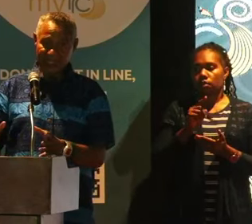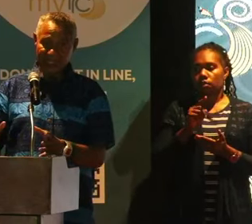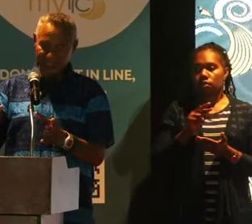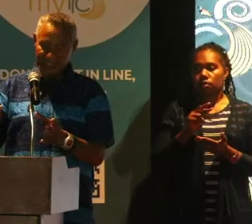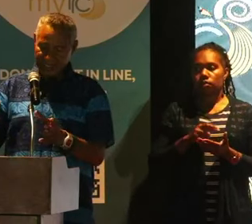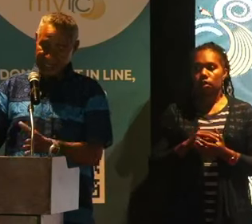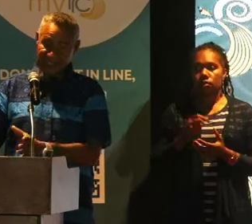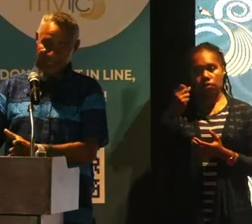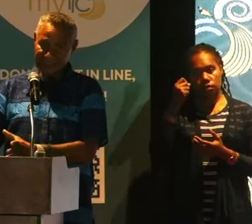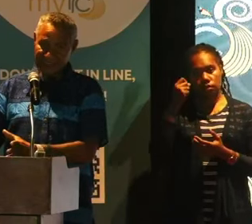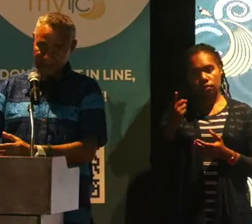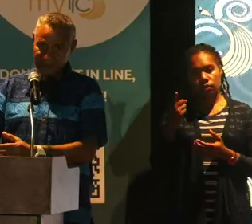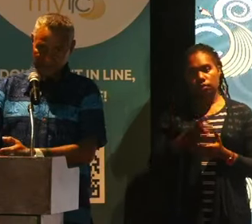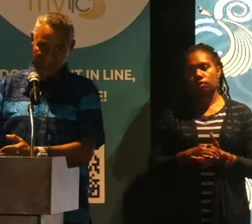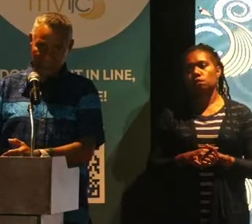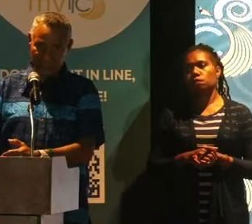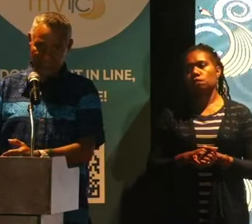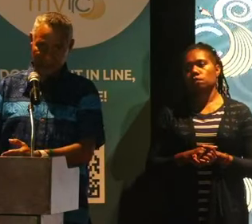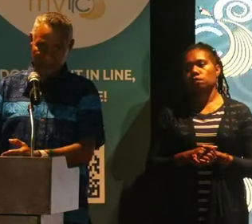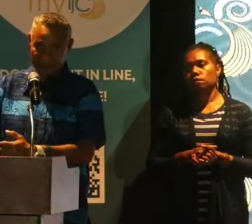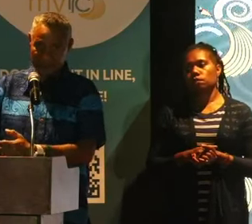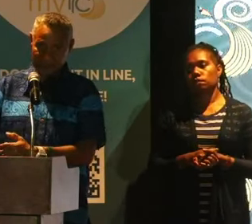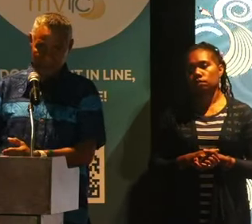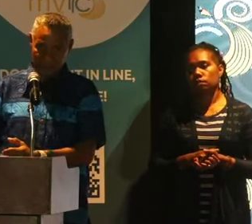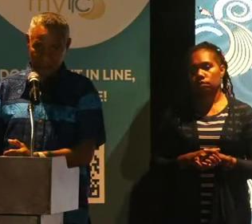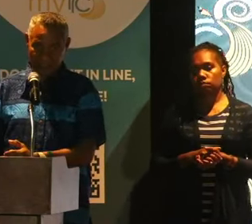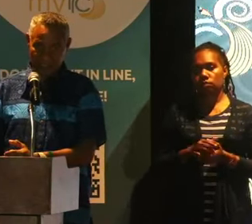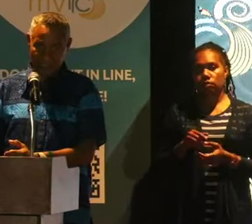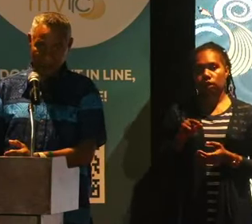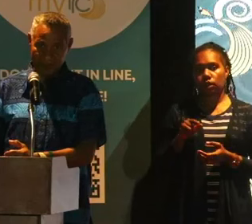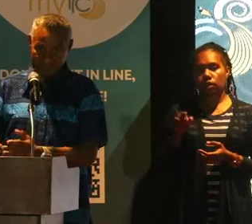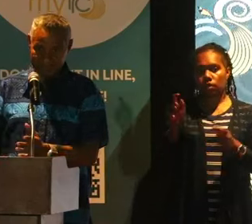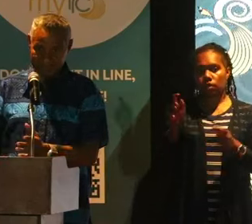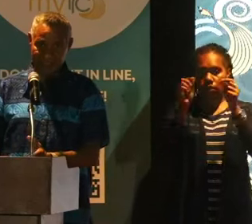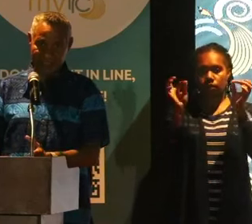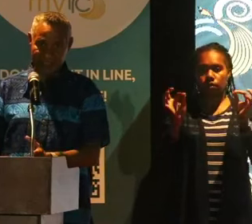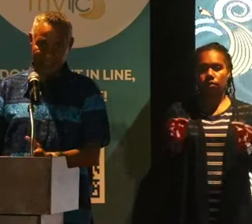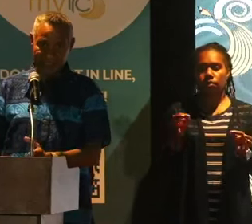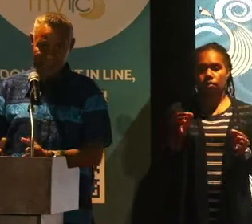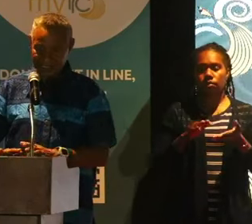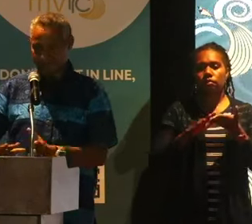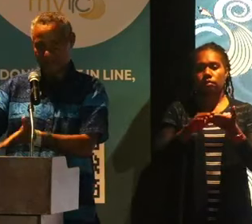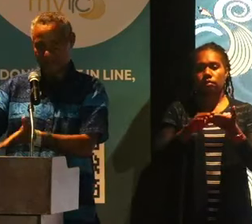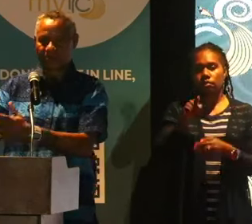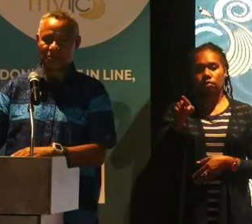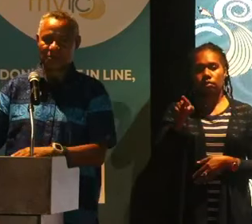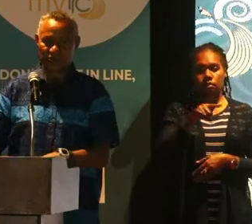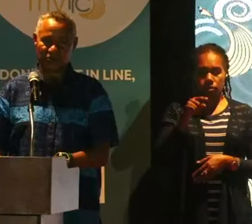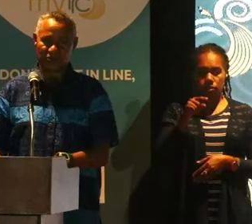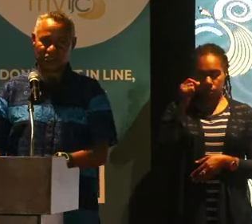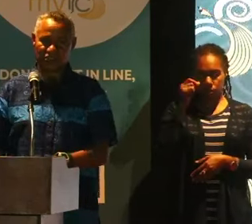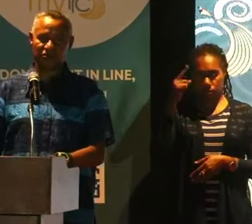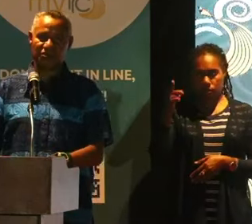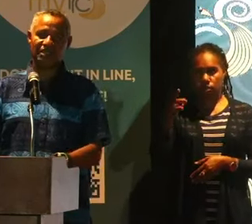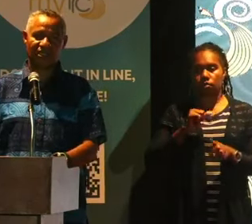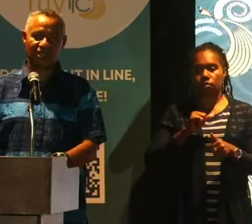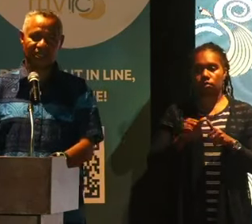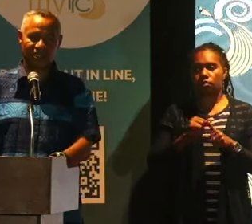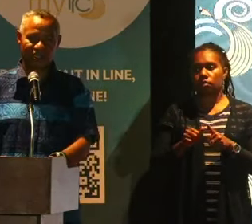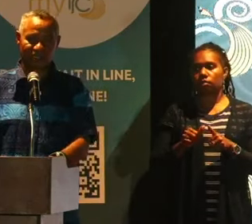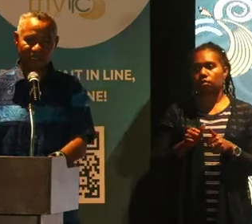idea, the activities to be changed with your meeting resolution. Conducted, and then we'll proceed on to